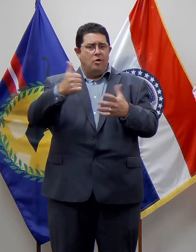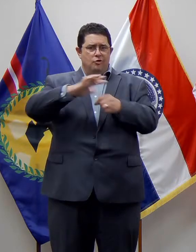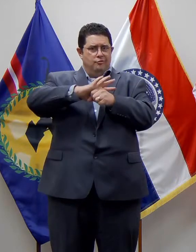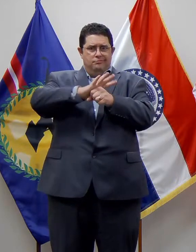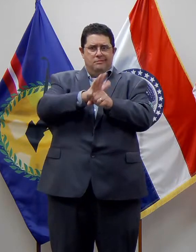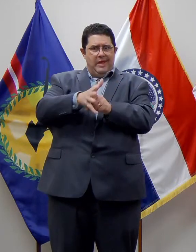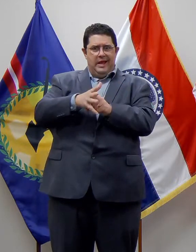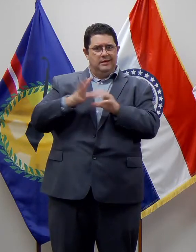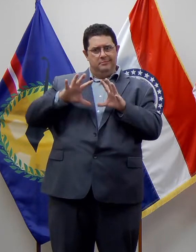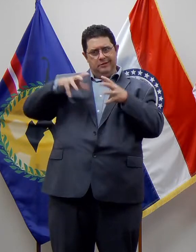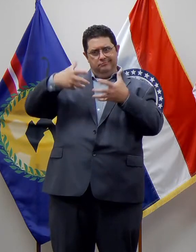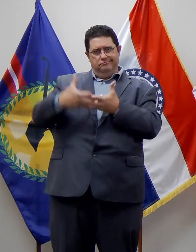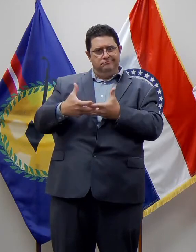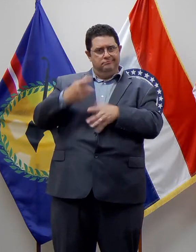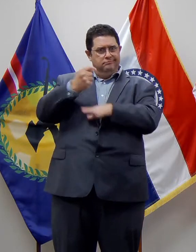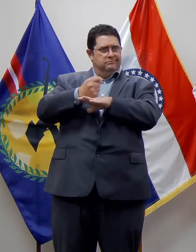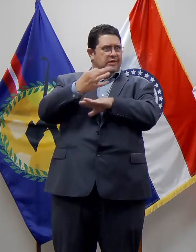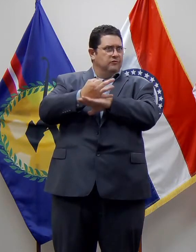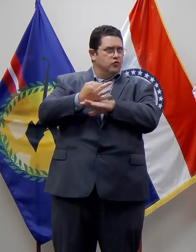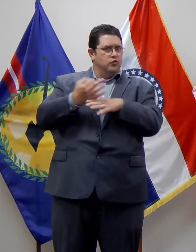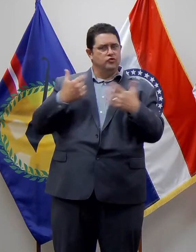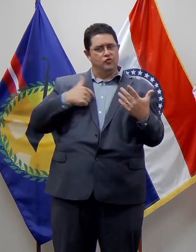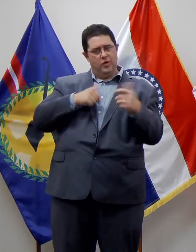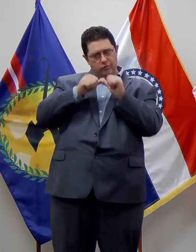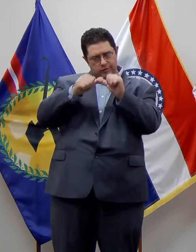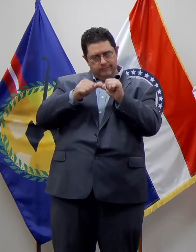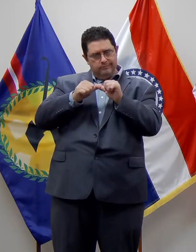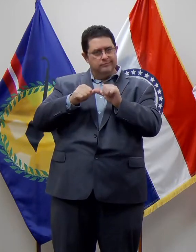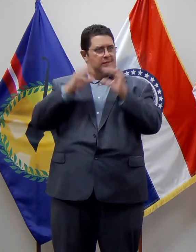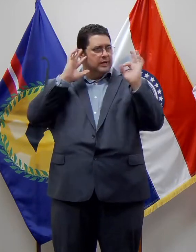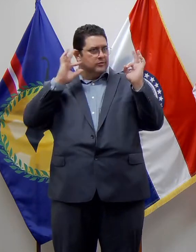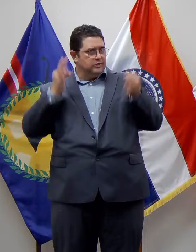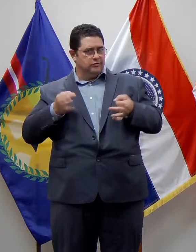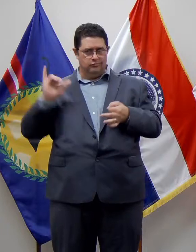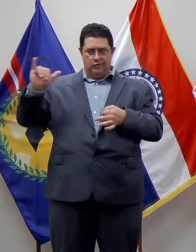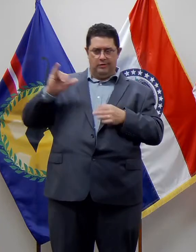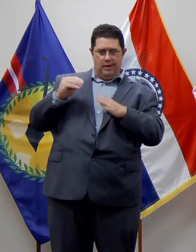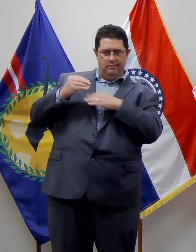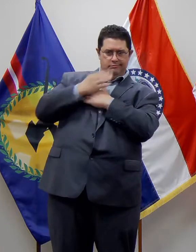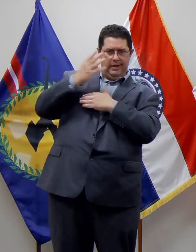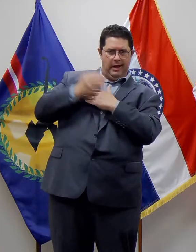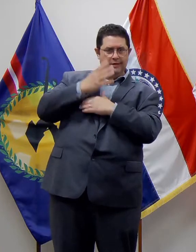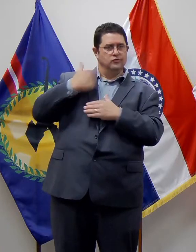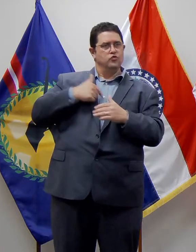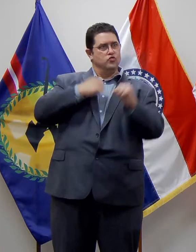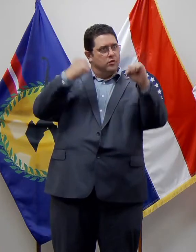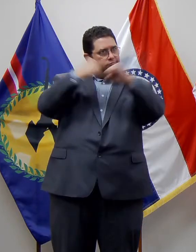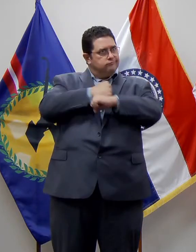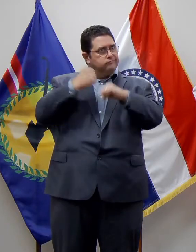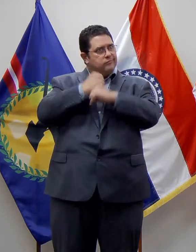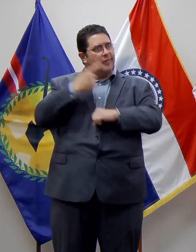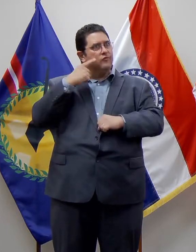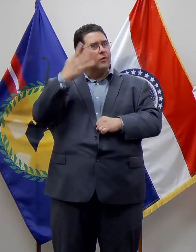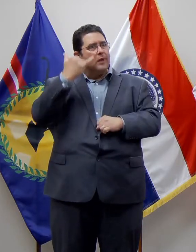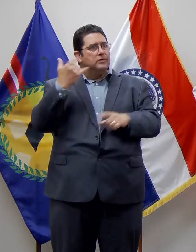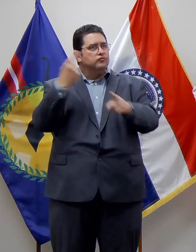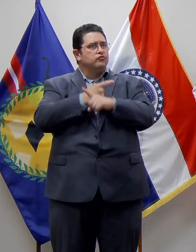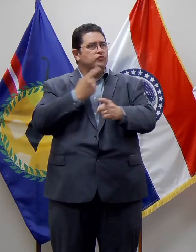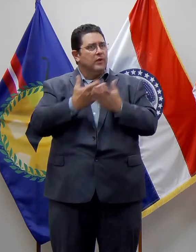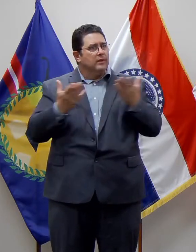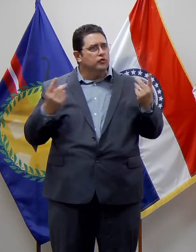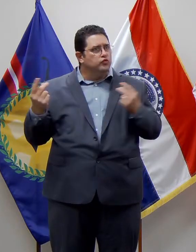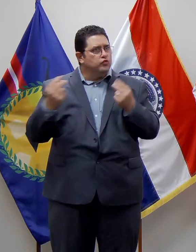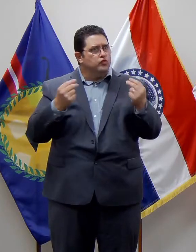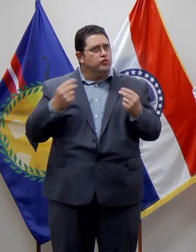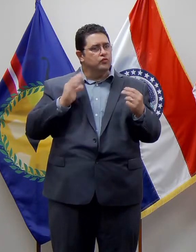And we'll continue to make our decisions based on that guidance. We're fighting for it because it's the right thing to do, and our number